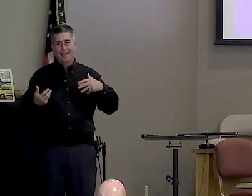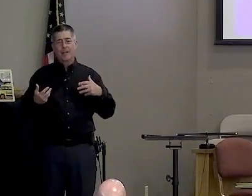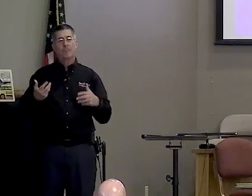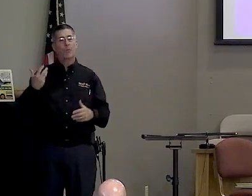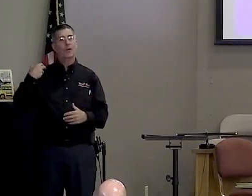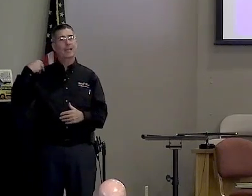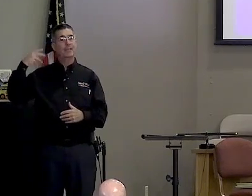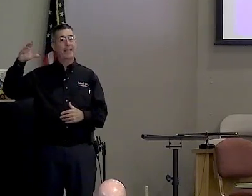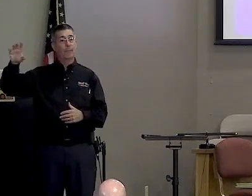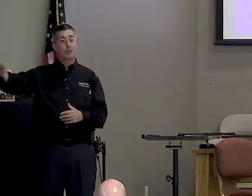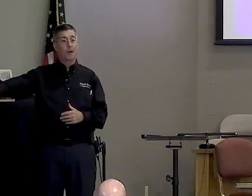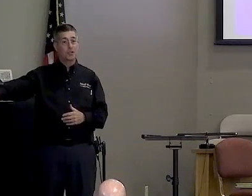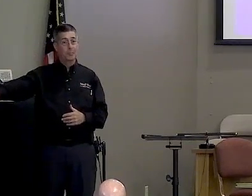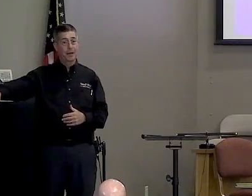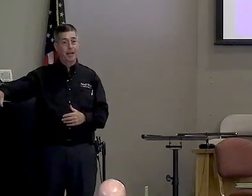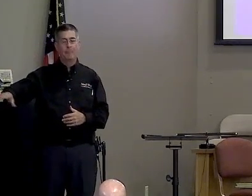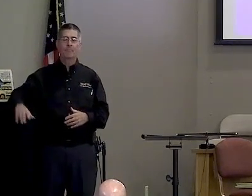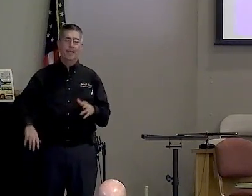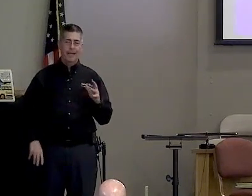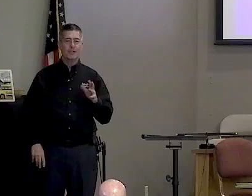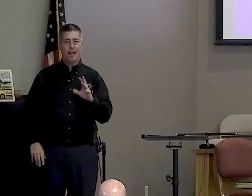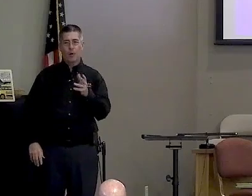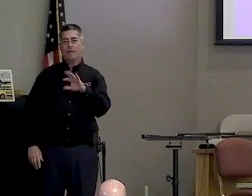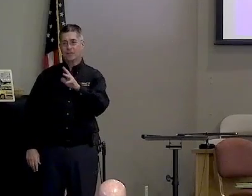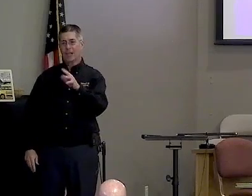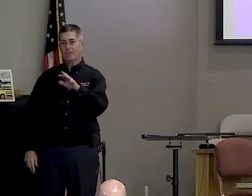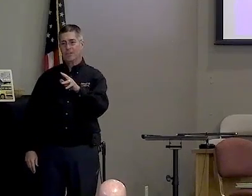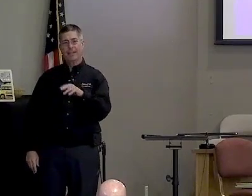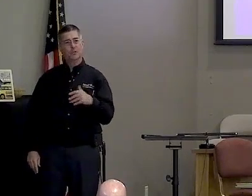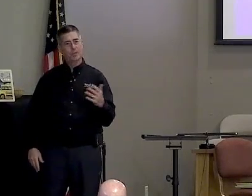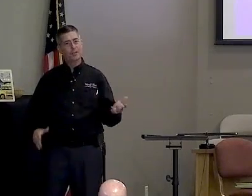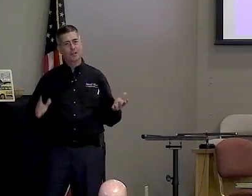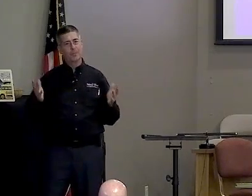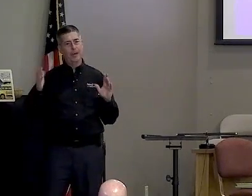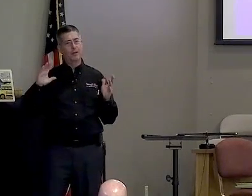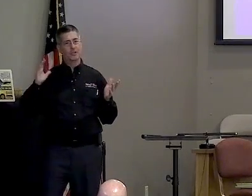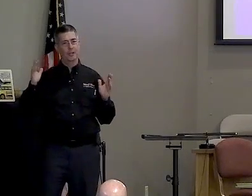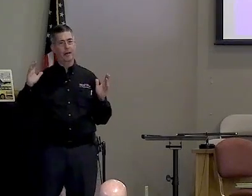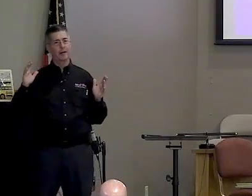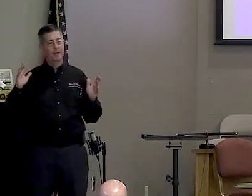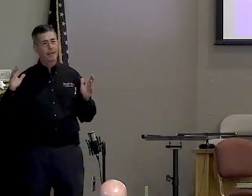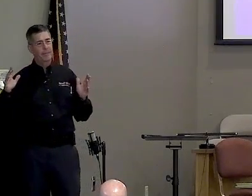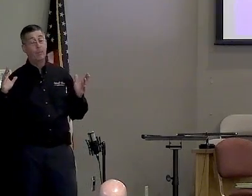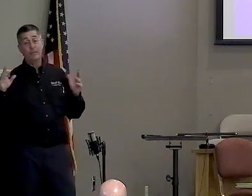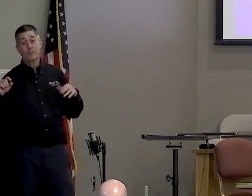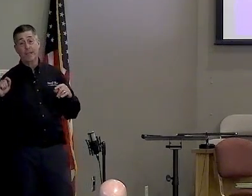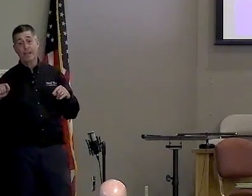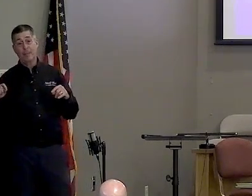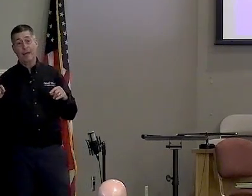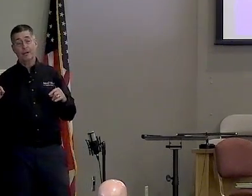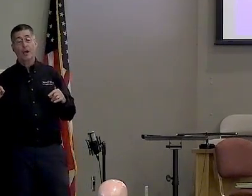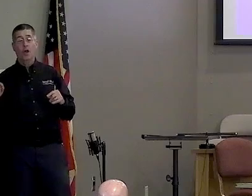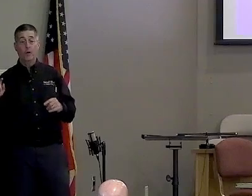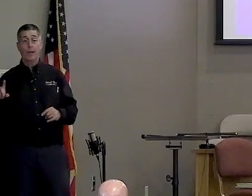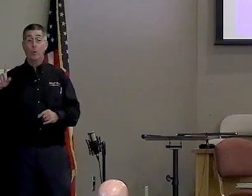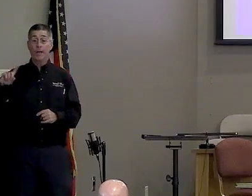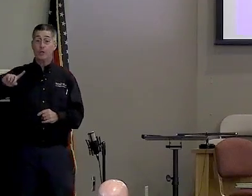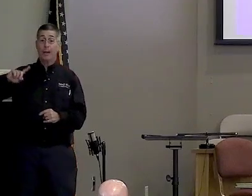But we're given that responsibility. It's not quite the same as deacons, but there's a comparison there. And we have to think about, okay, what do I